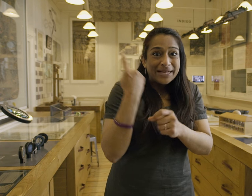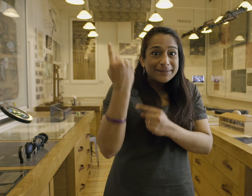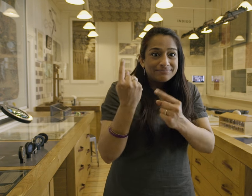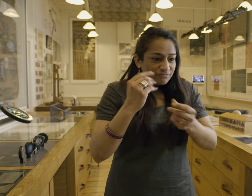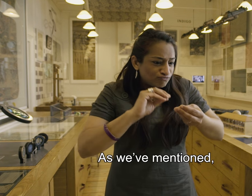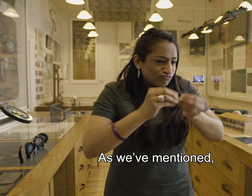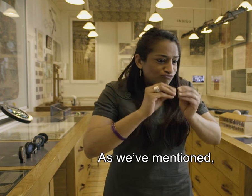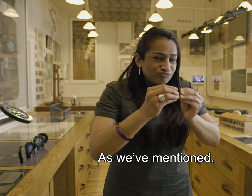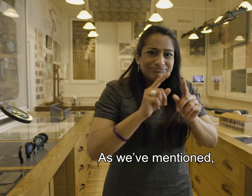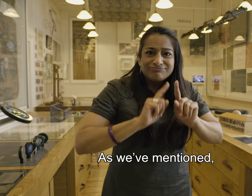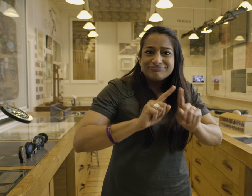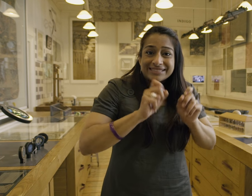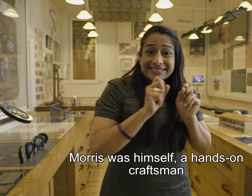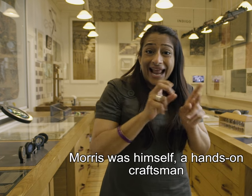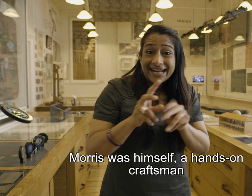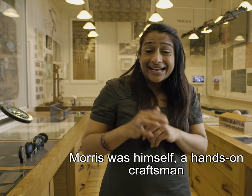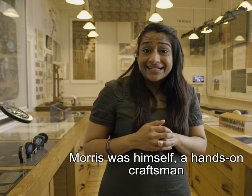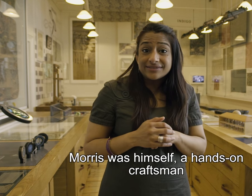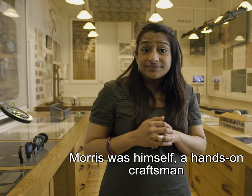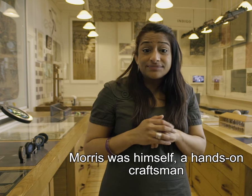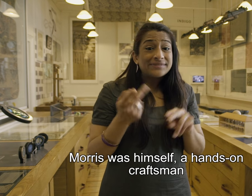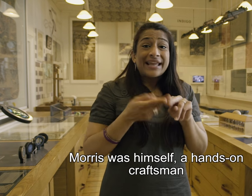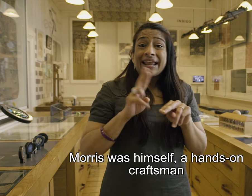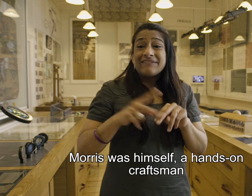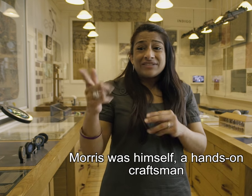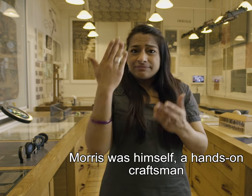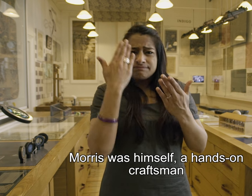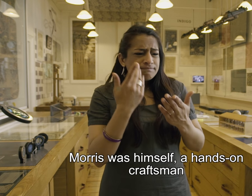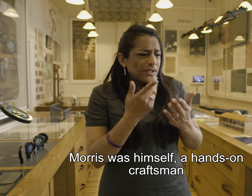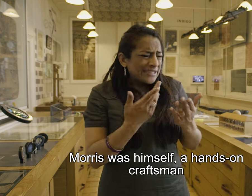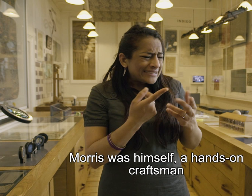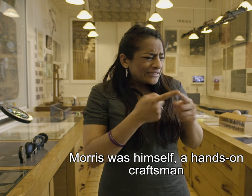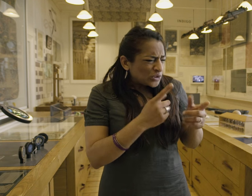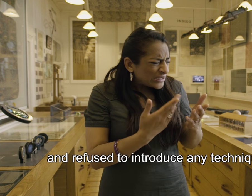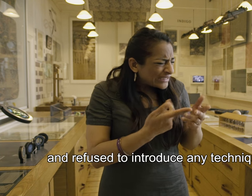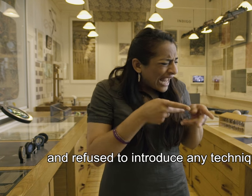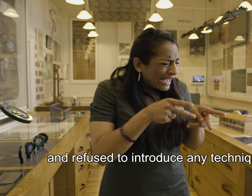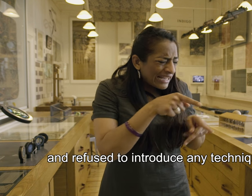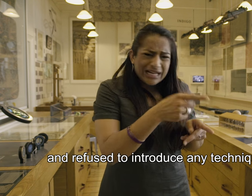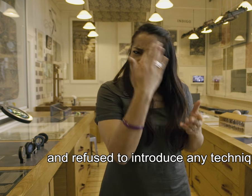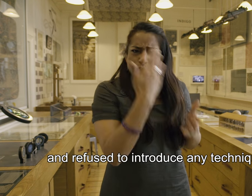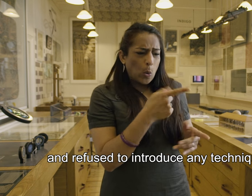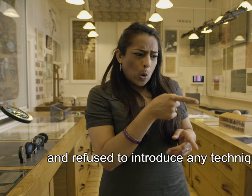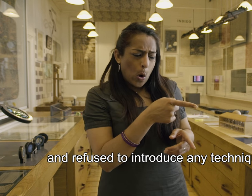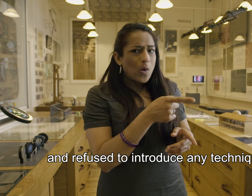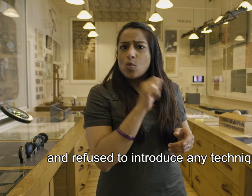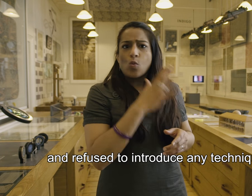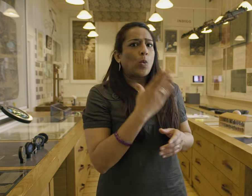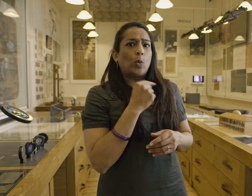as we've mentioned Morris was himself a hands-on craftsman and refused to introduce any technique to his